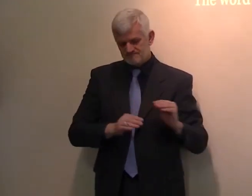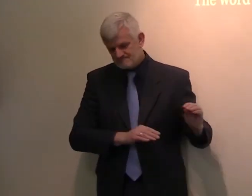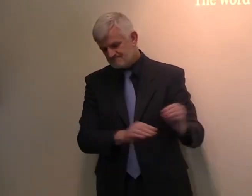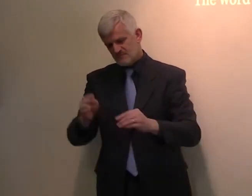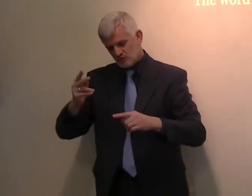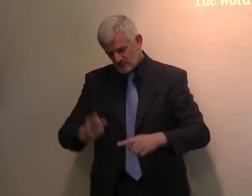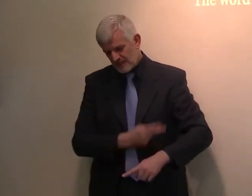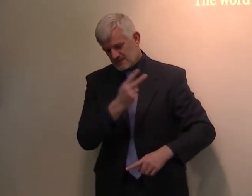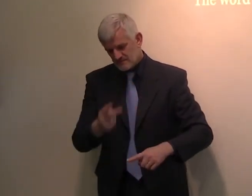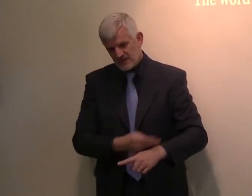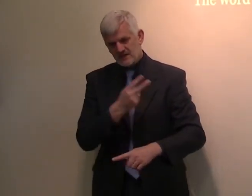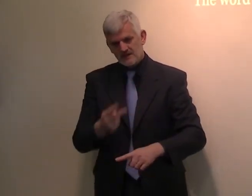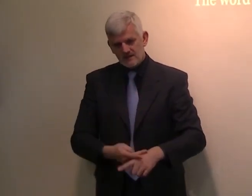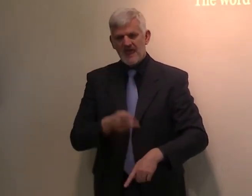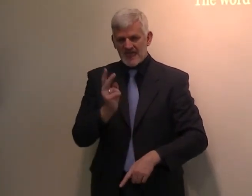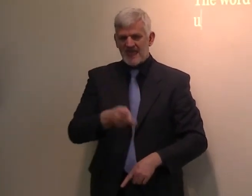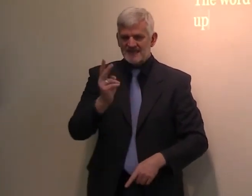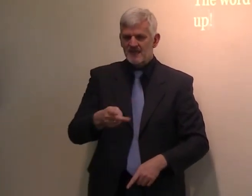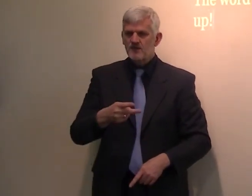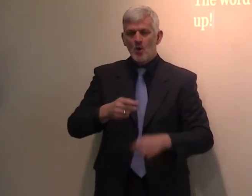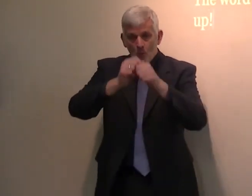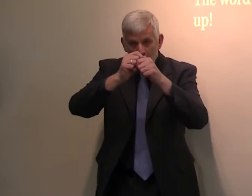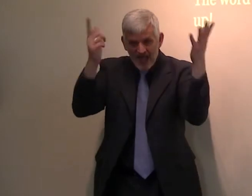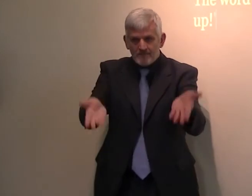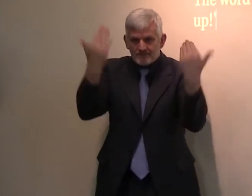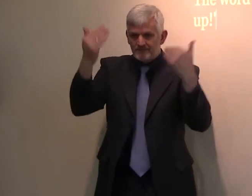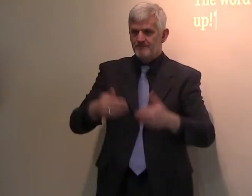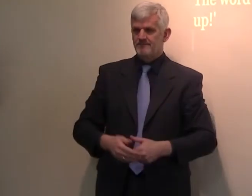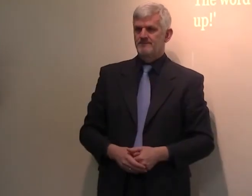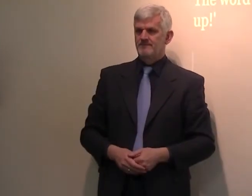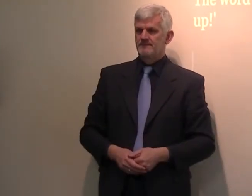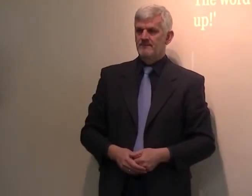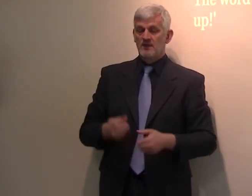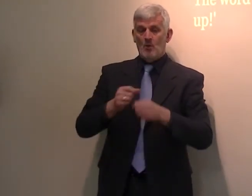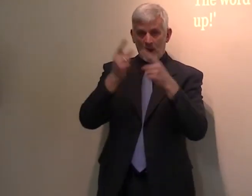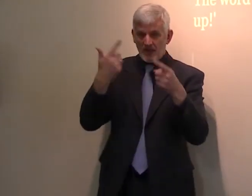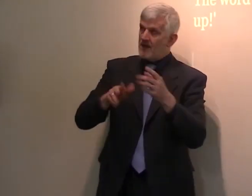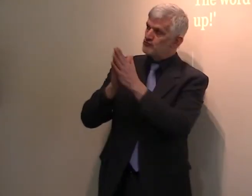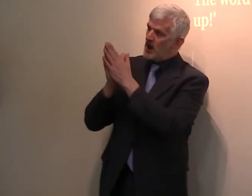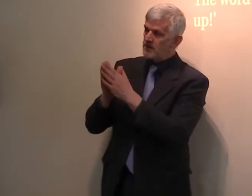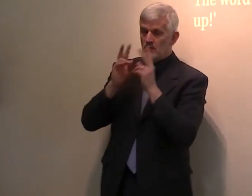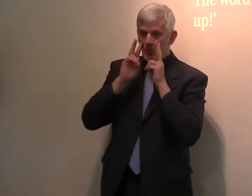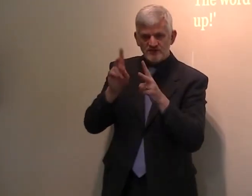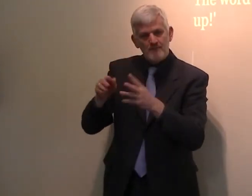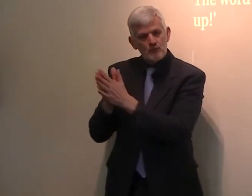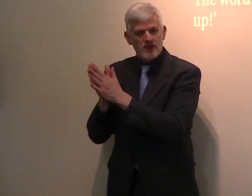that word. Wake up. Wake up and pray. Be watchful and pray. So the church in Sardis